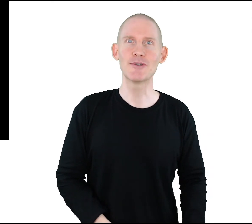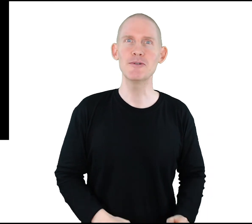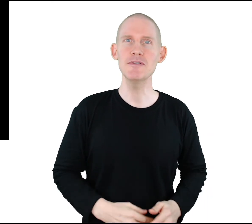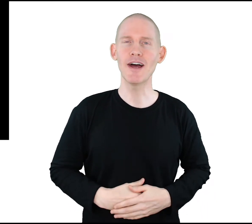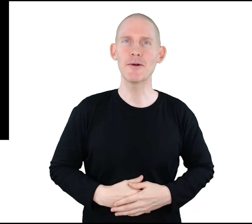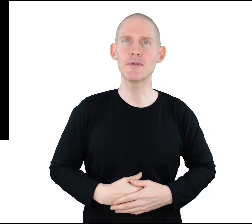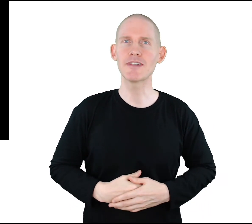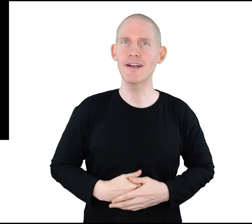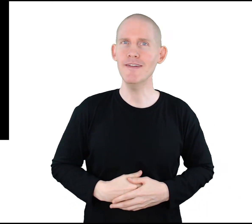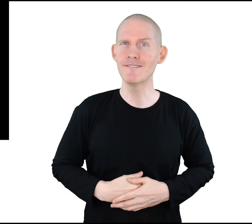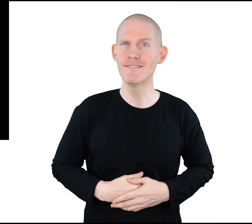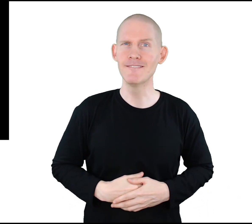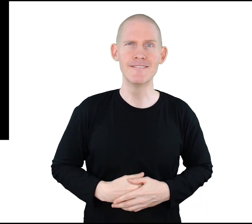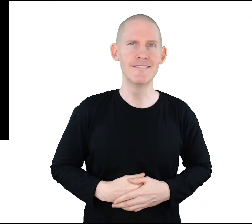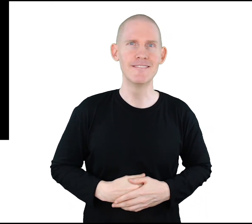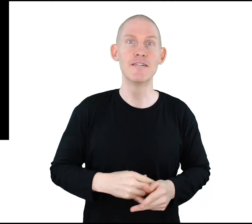Soon, how do we sign it?